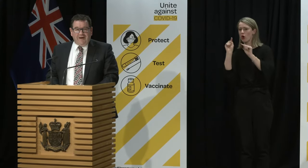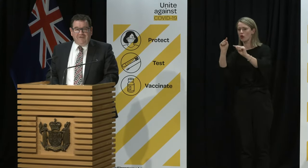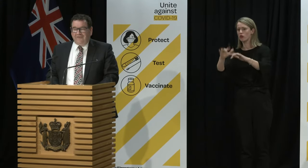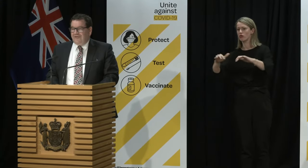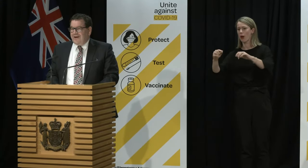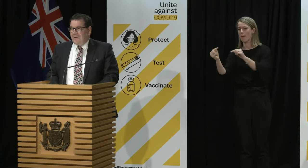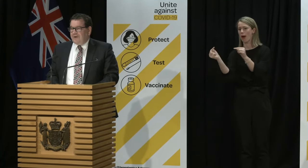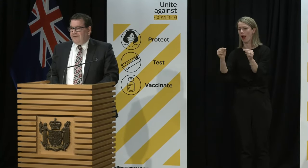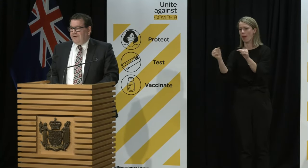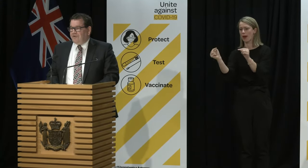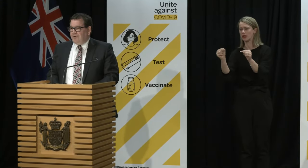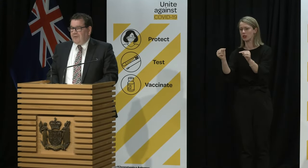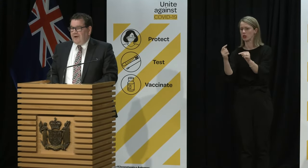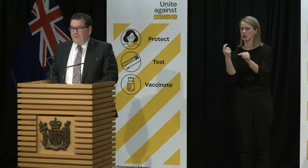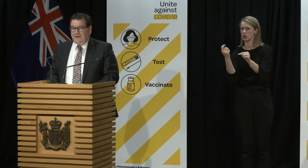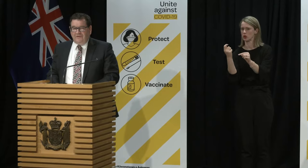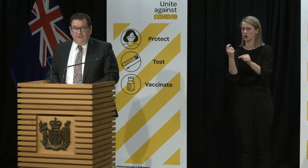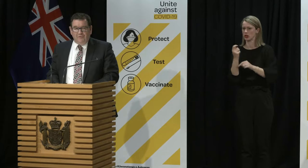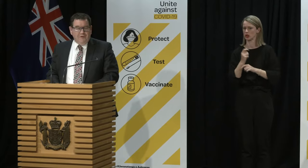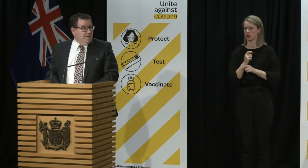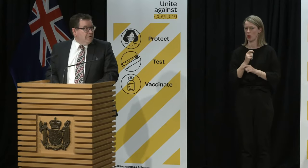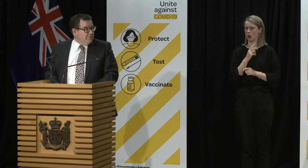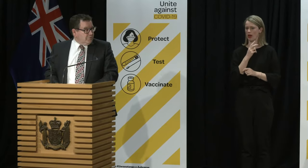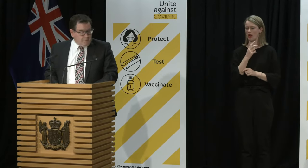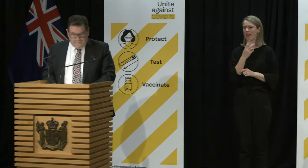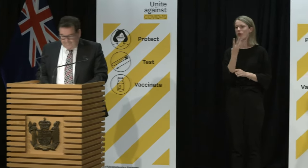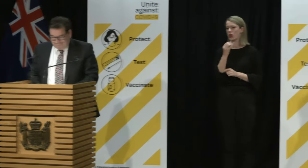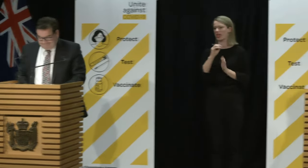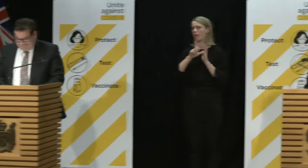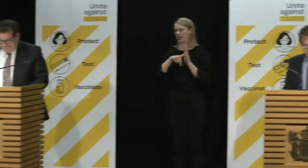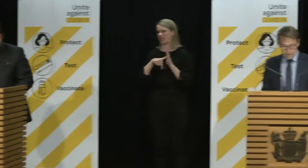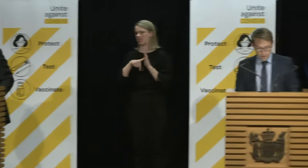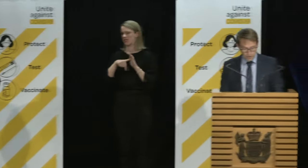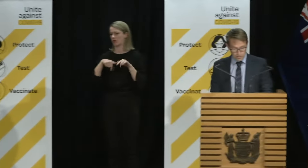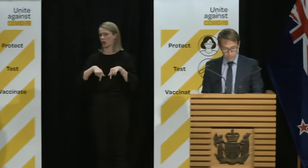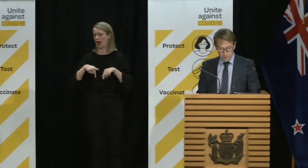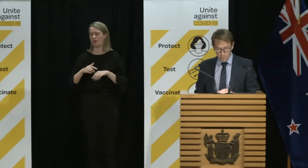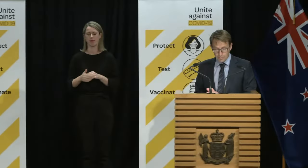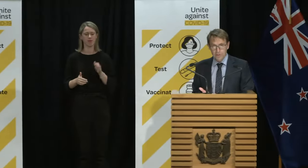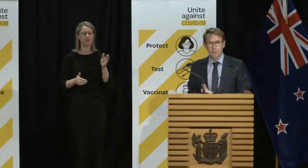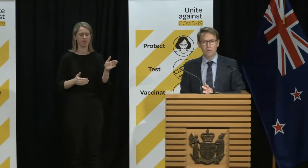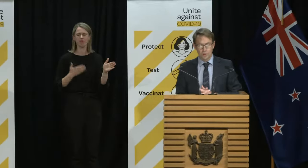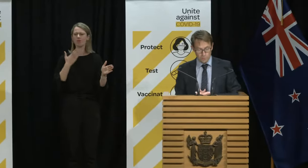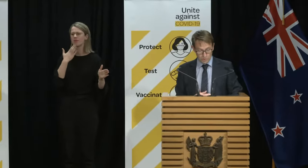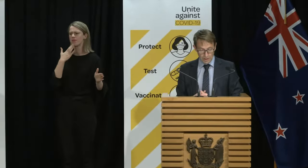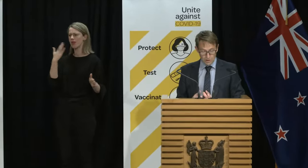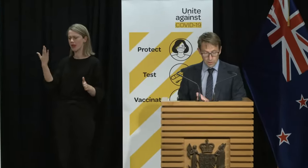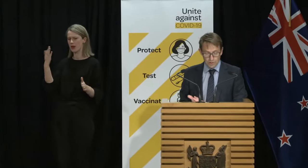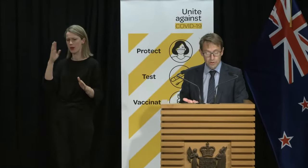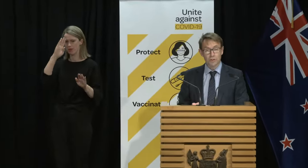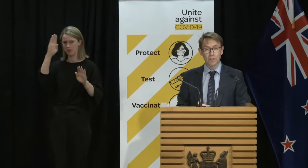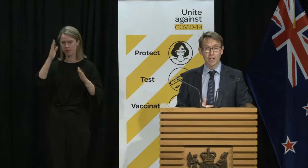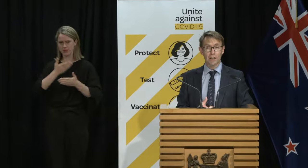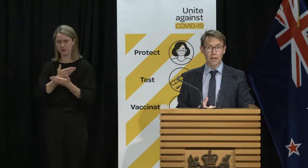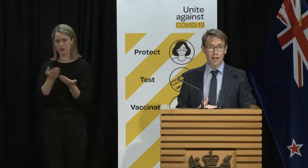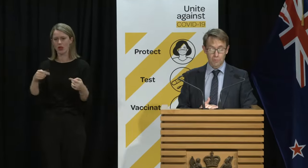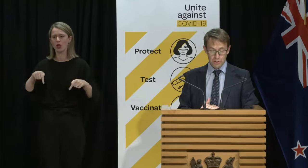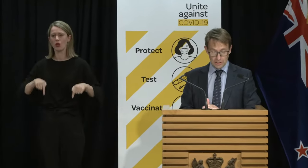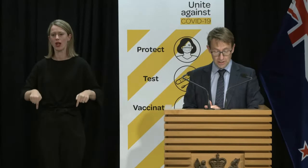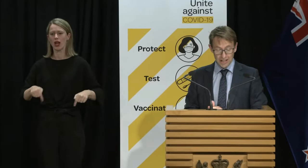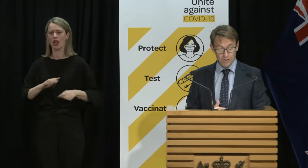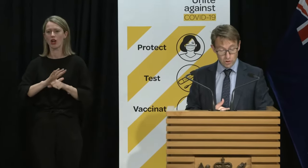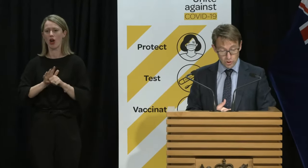obligations there, aiming to finish around about 22. Dr Bloomfield. Thank you, Deputy Prime Minister. Kia ora, koutou katoa. So today